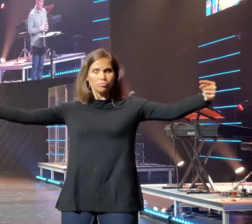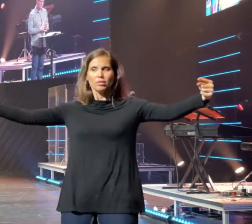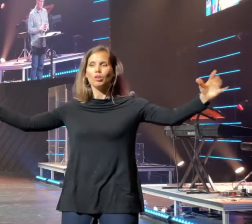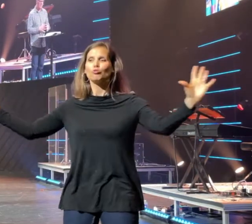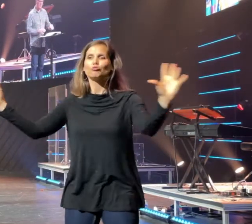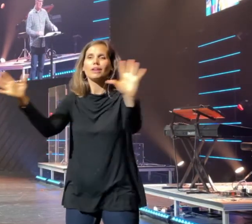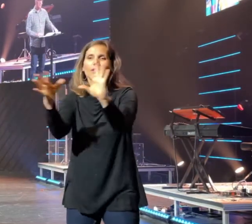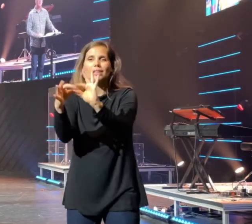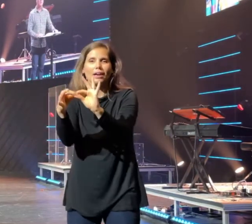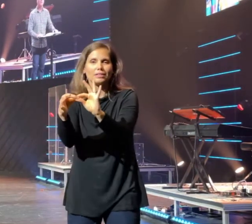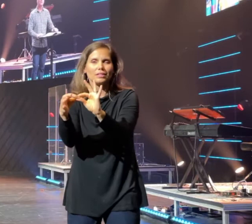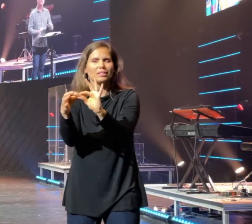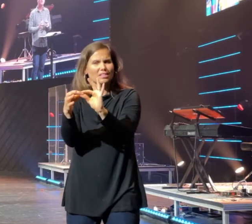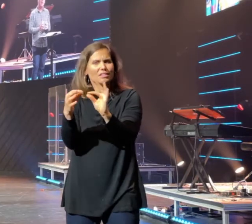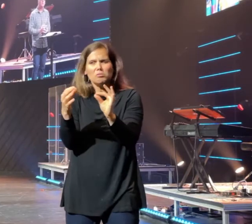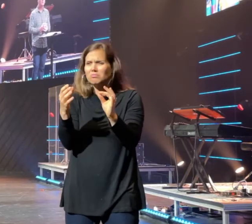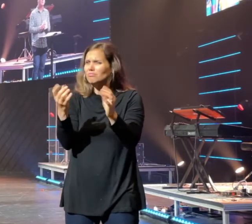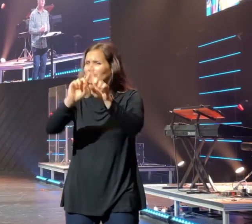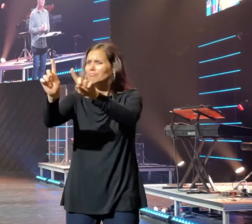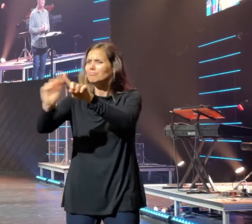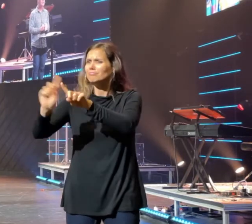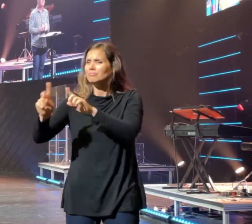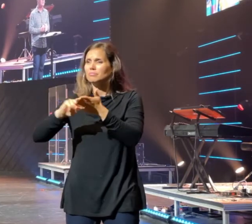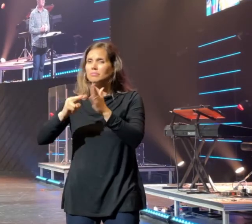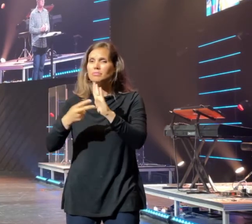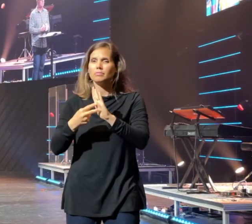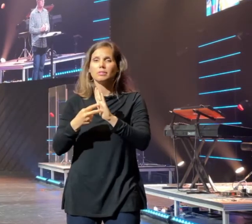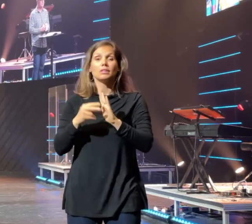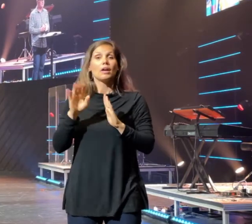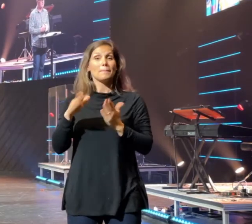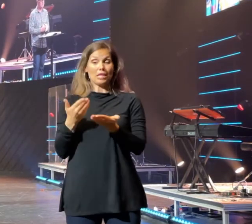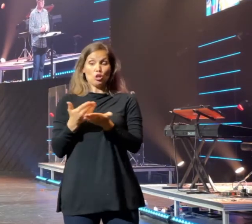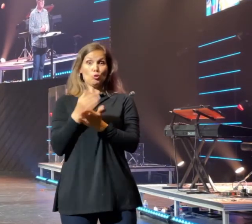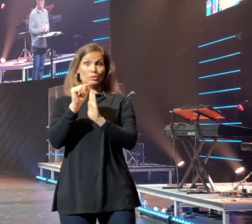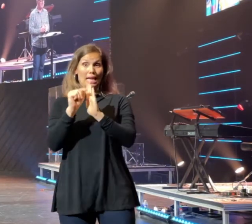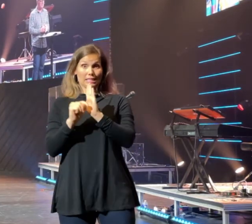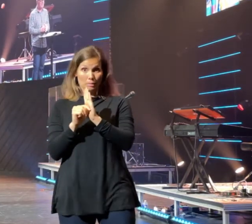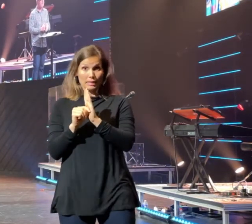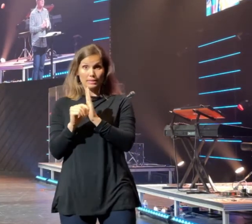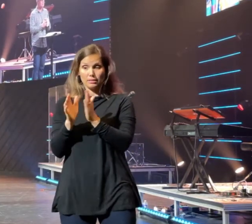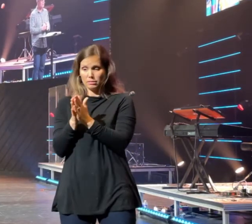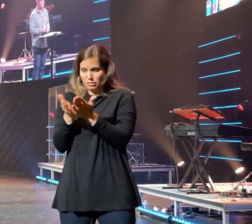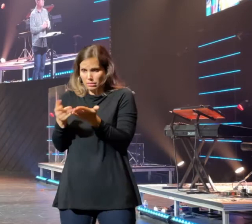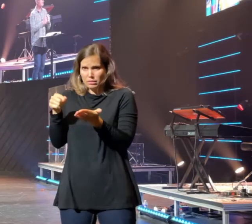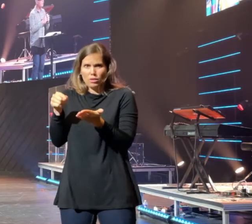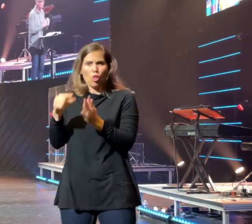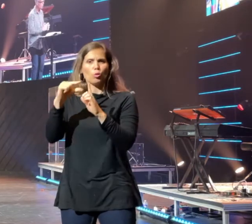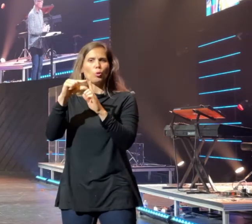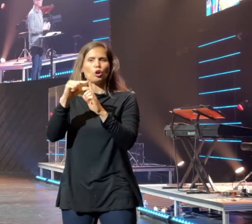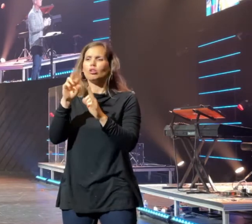our world that we live in today. But in the New Testament, the word reconciliation, we'll see this in just a second, is the